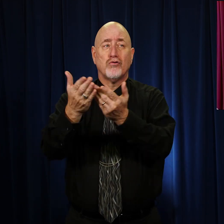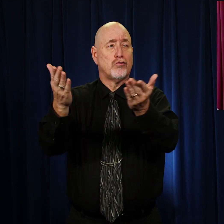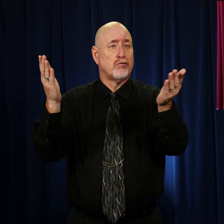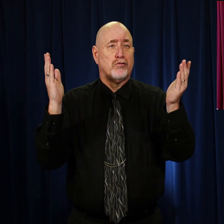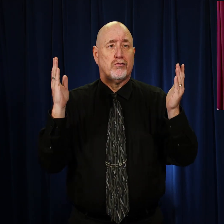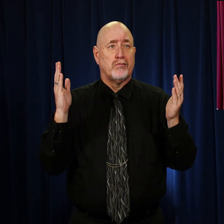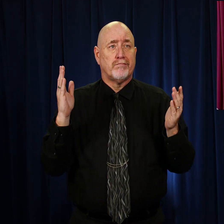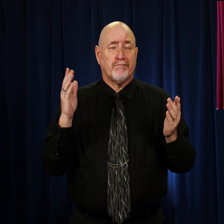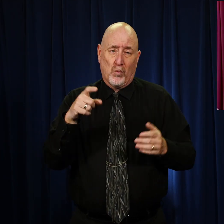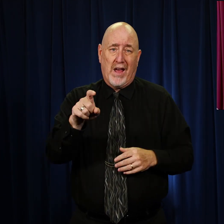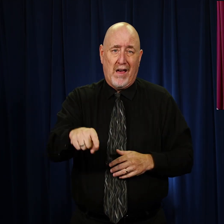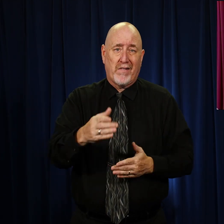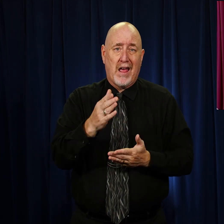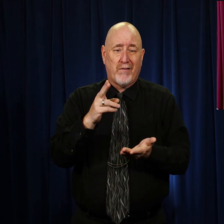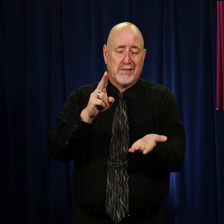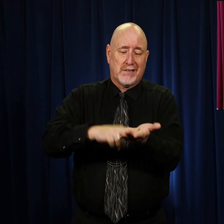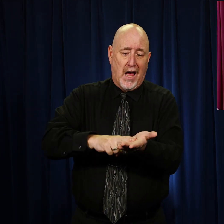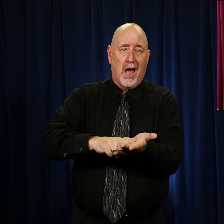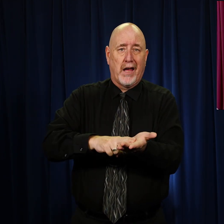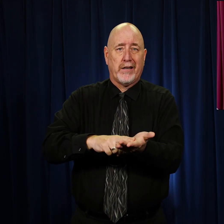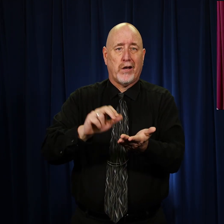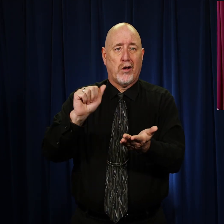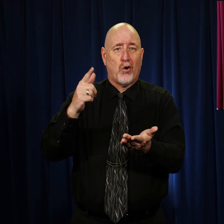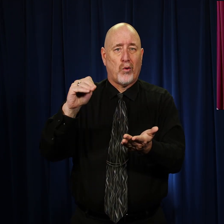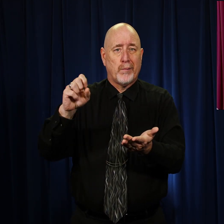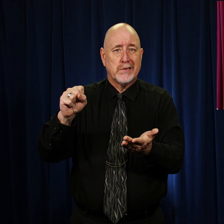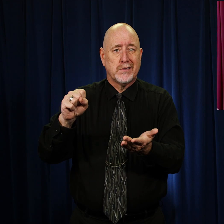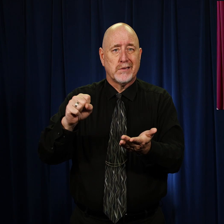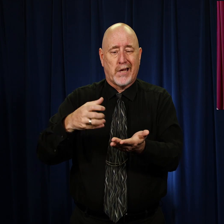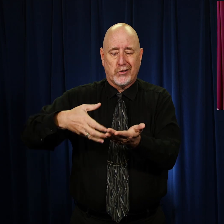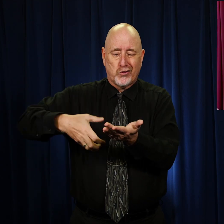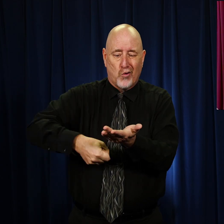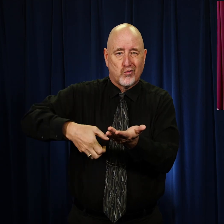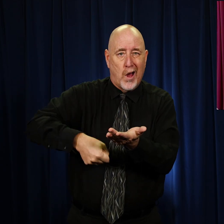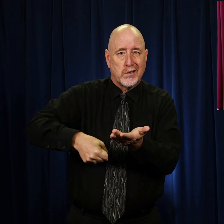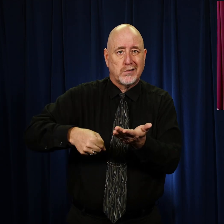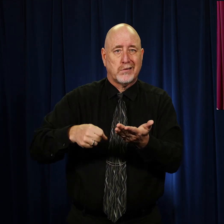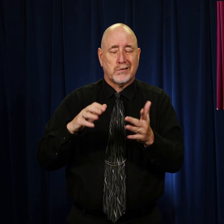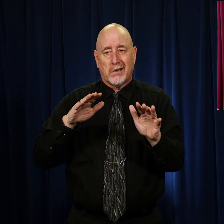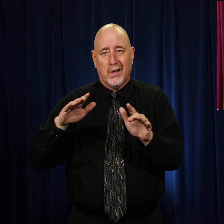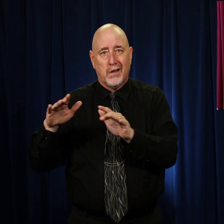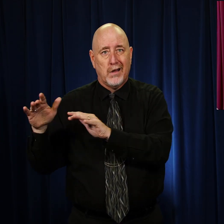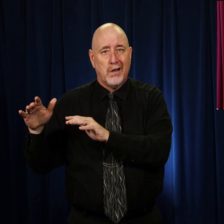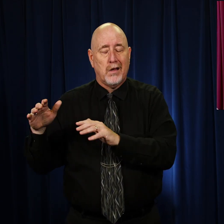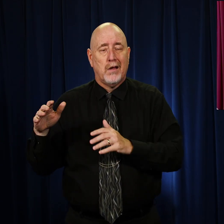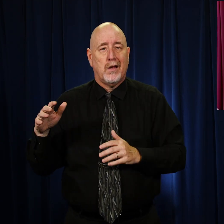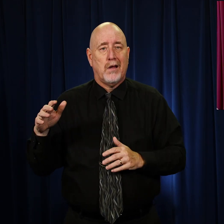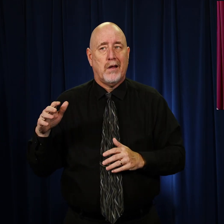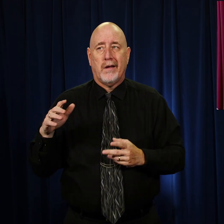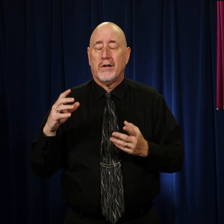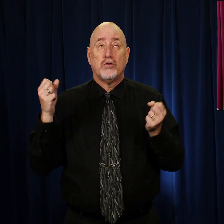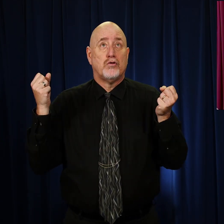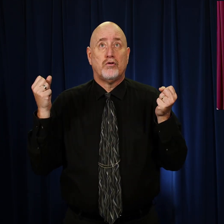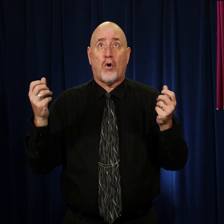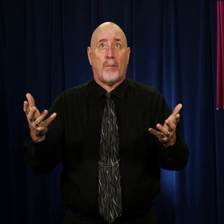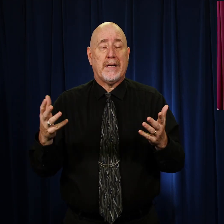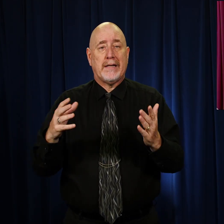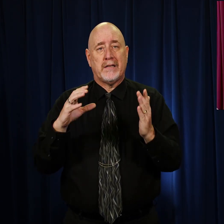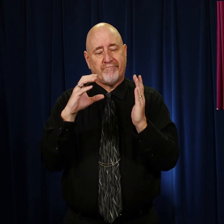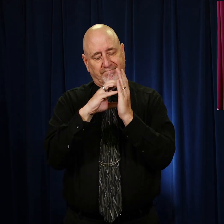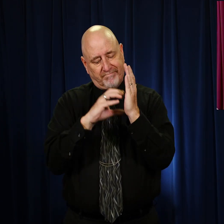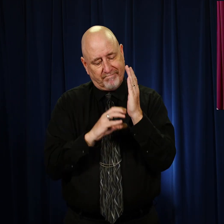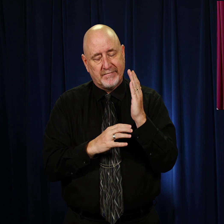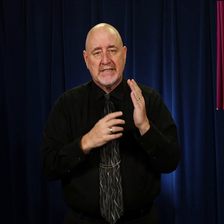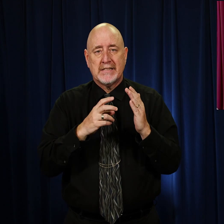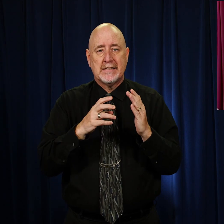society that we have to have signed binding agreements, and it has to be notarized and so on and so forth. There's so many